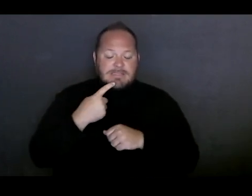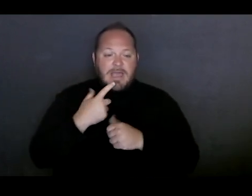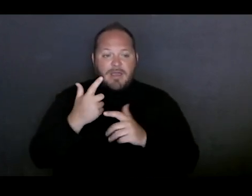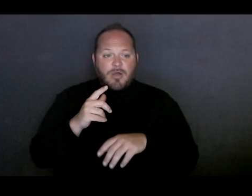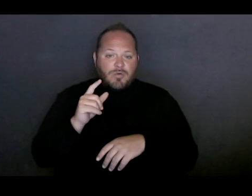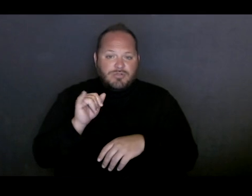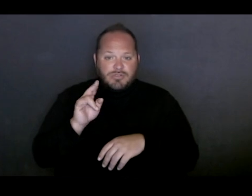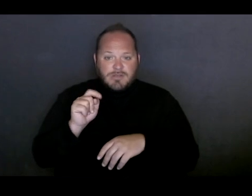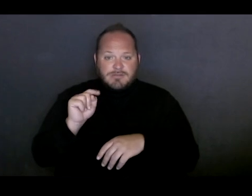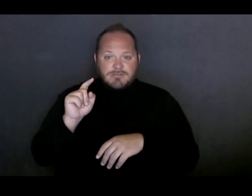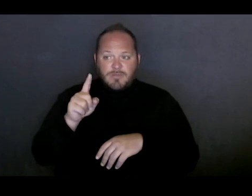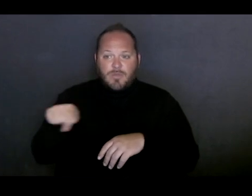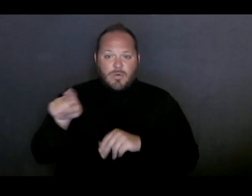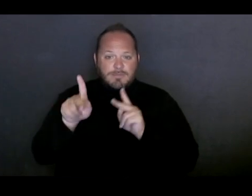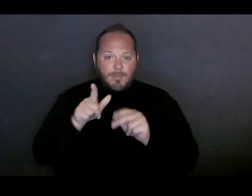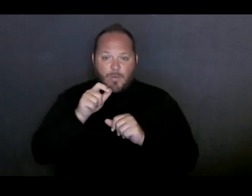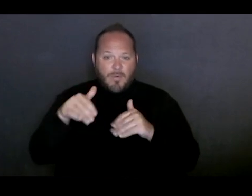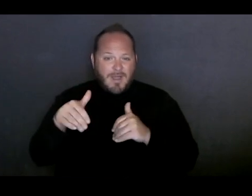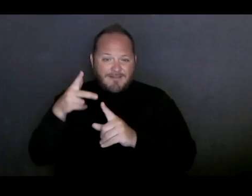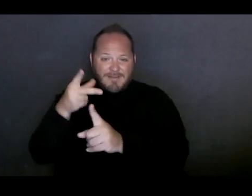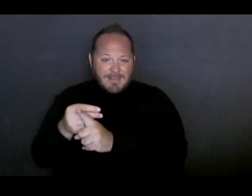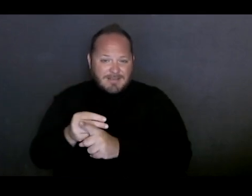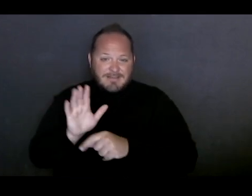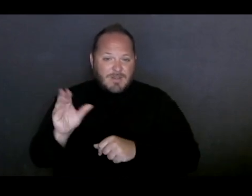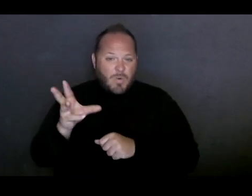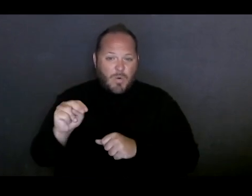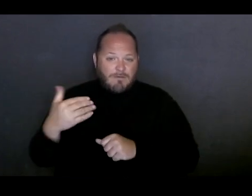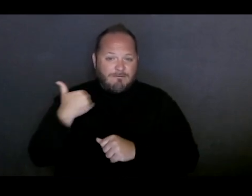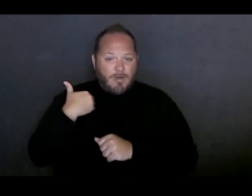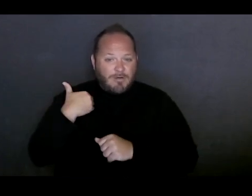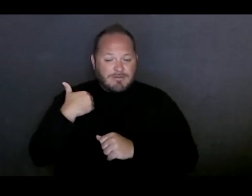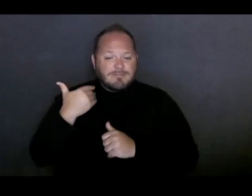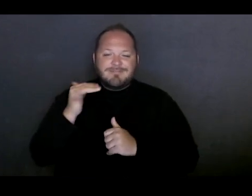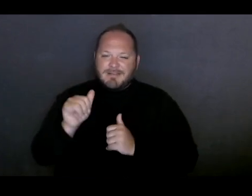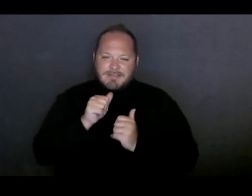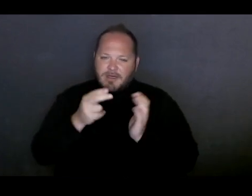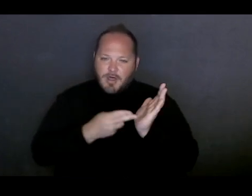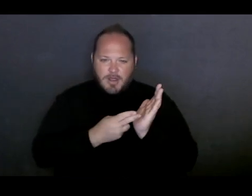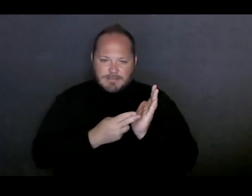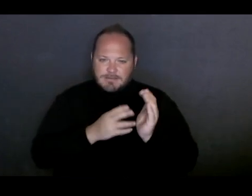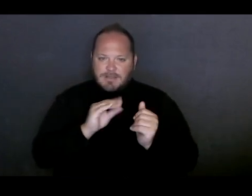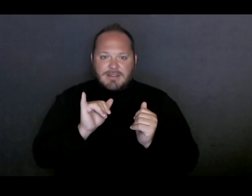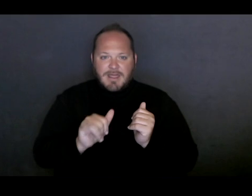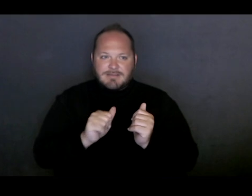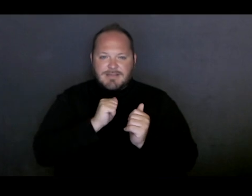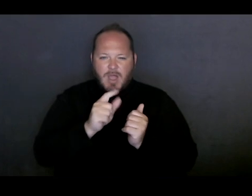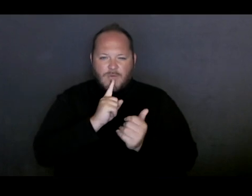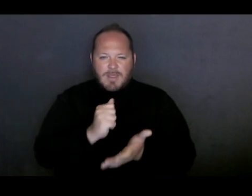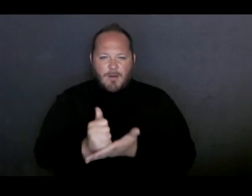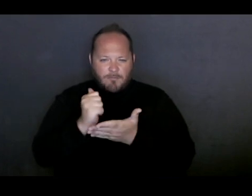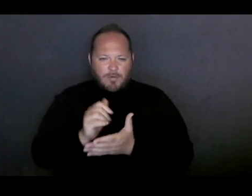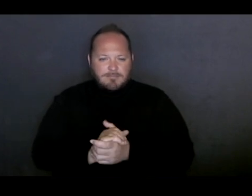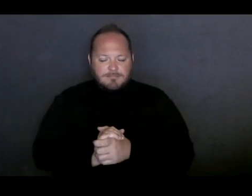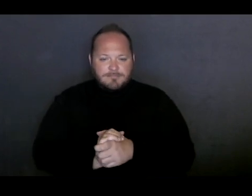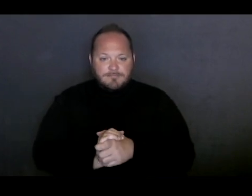sick, that's not honest or helpful. There are also people under the age of 12